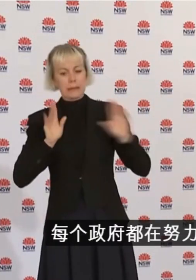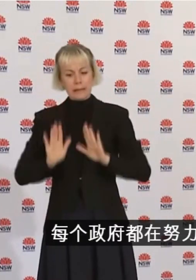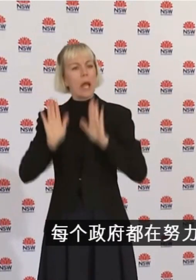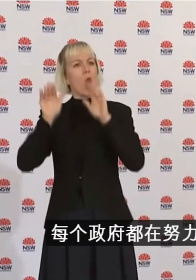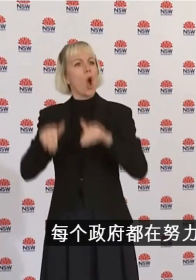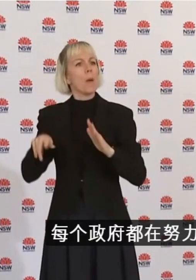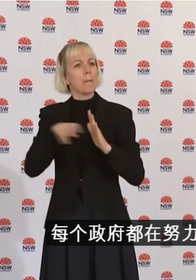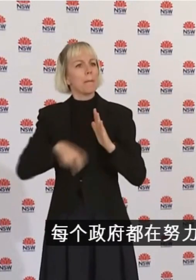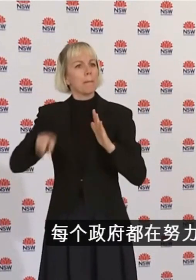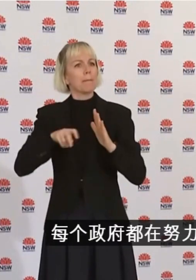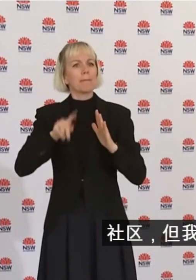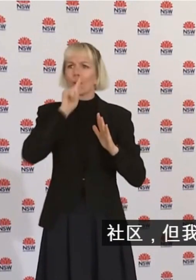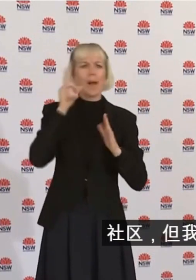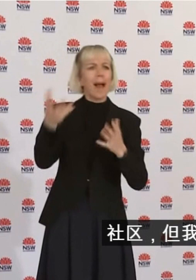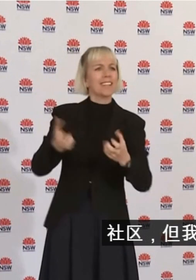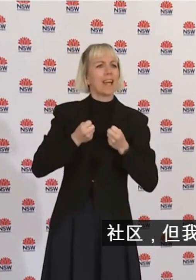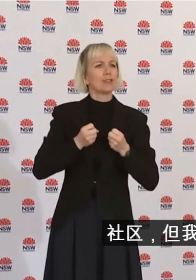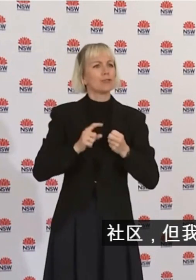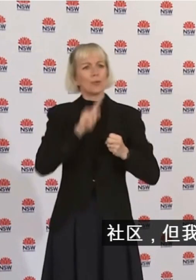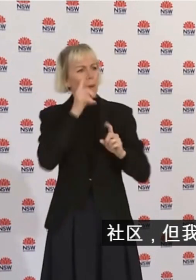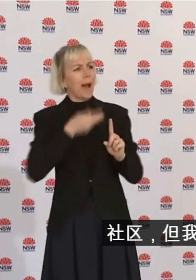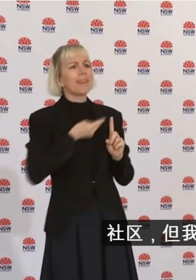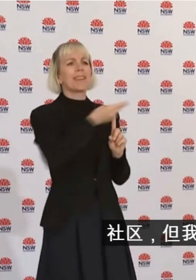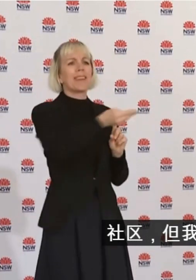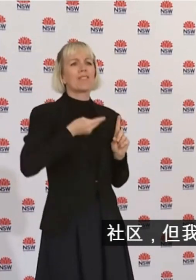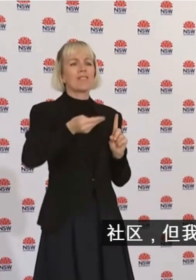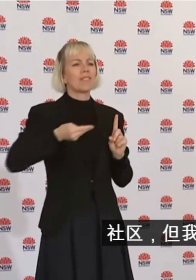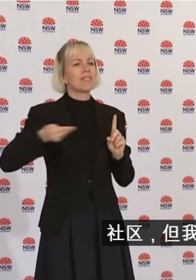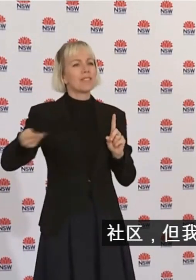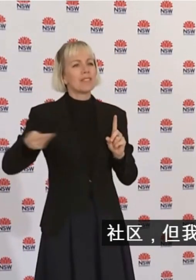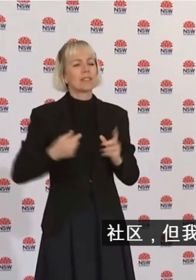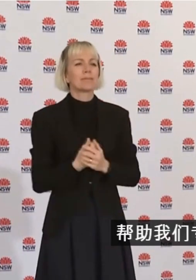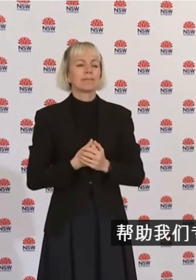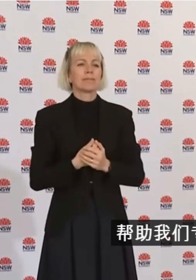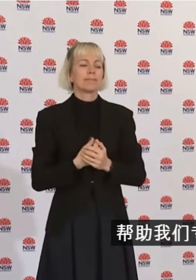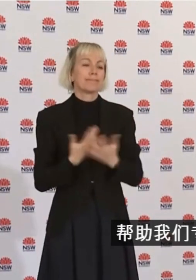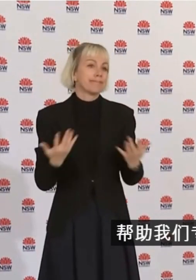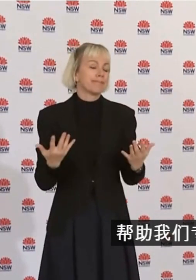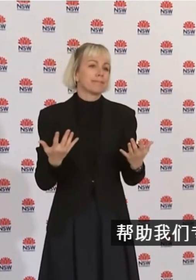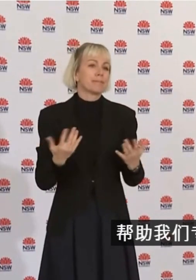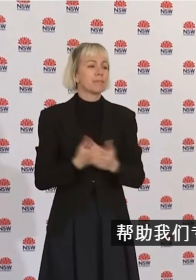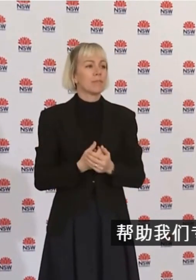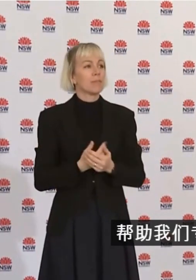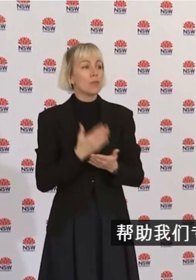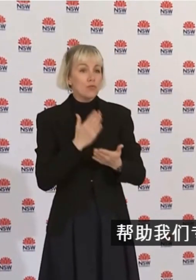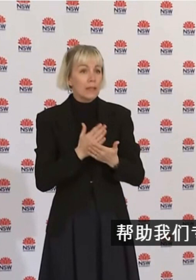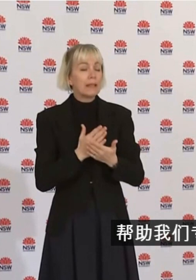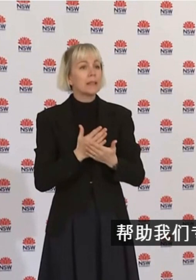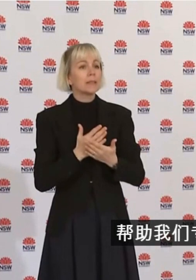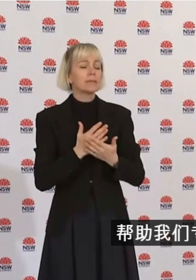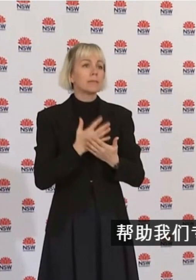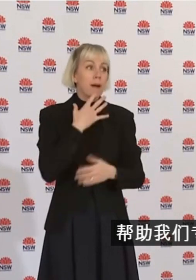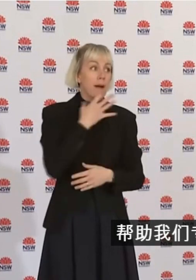this message through to various sections of the community. But I think, and I asked the media to help us in that, to focus on